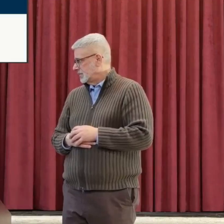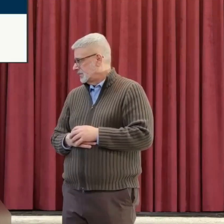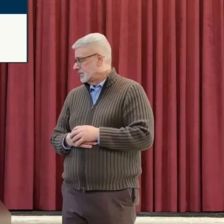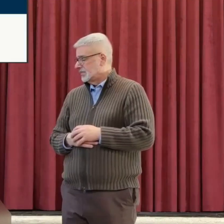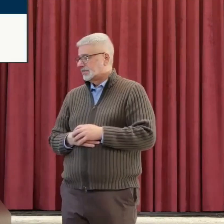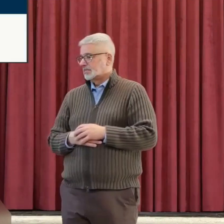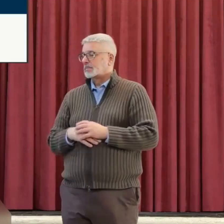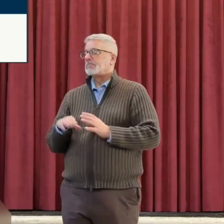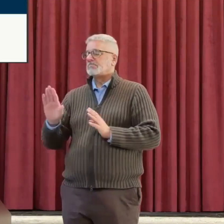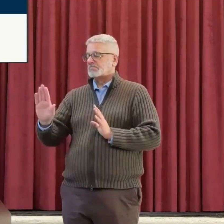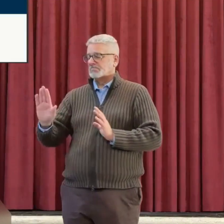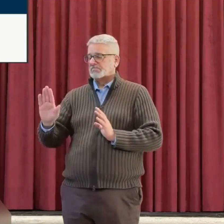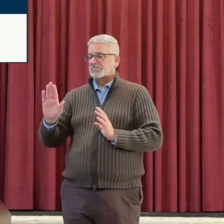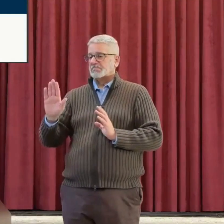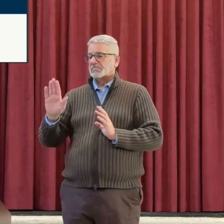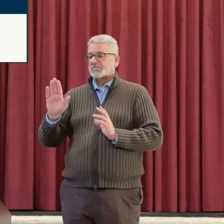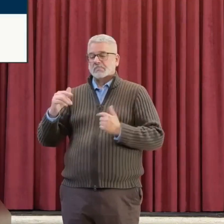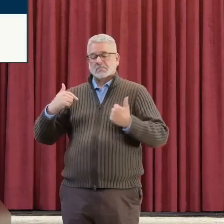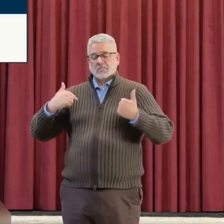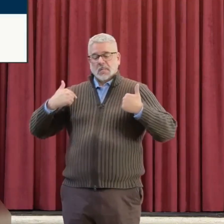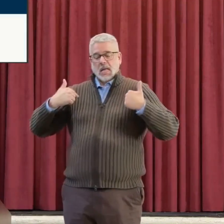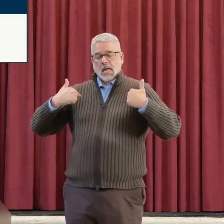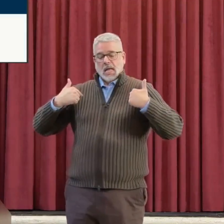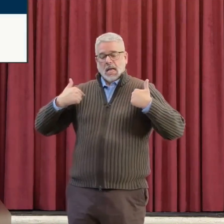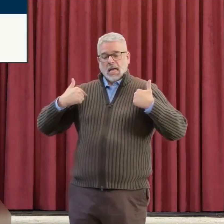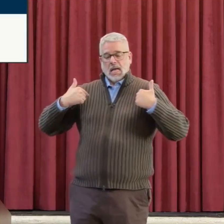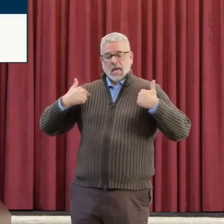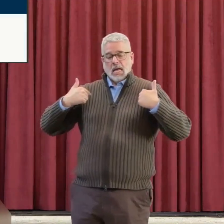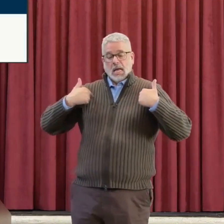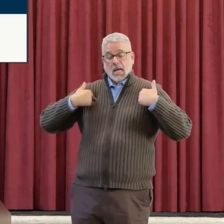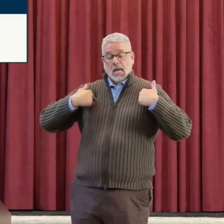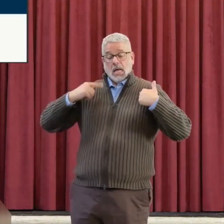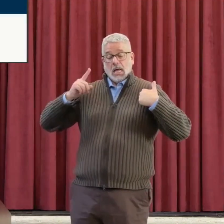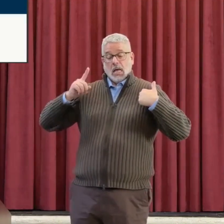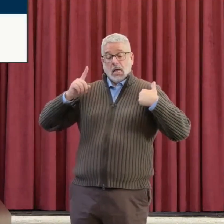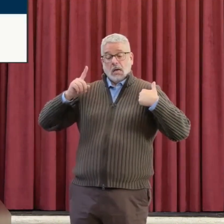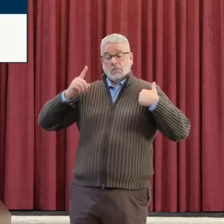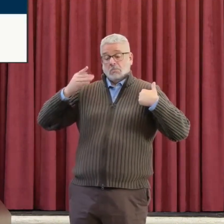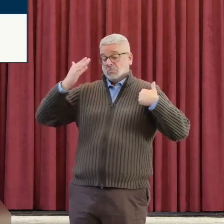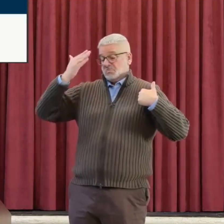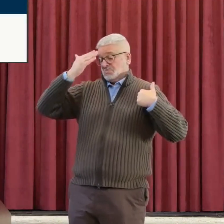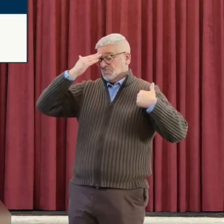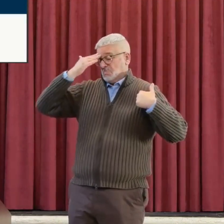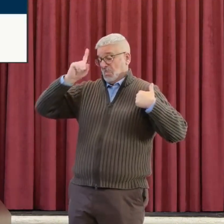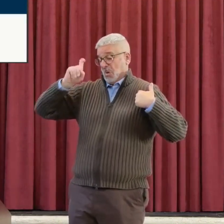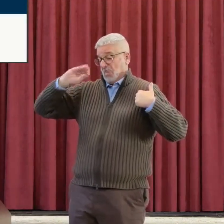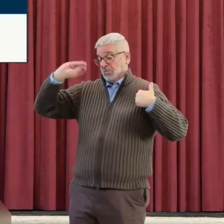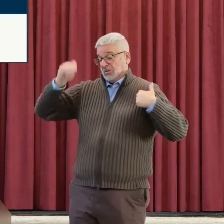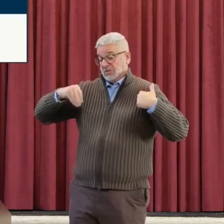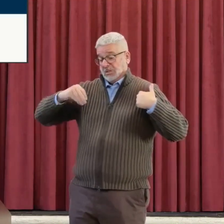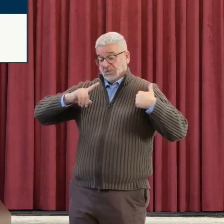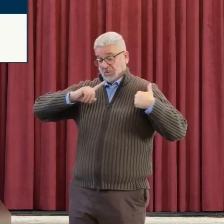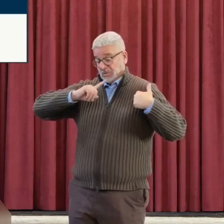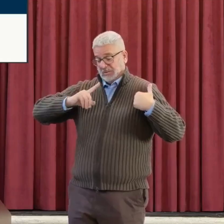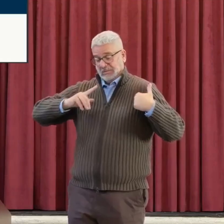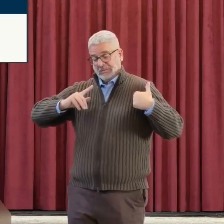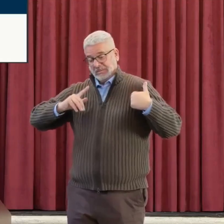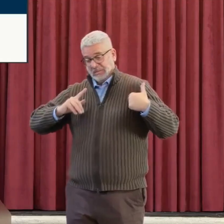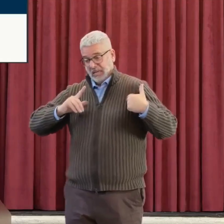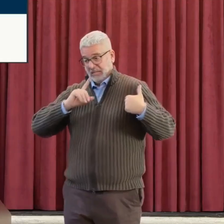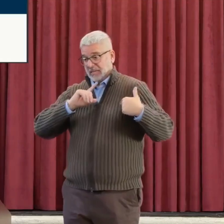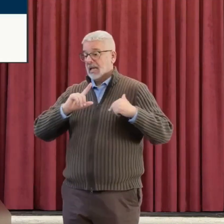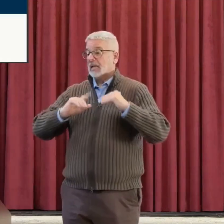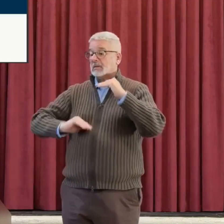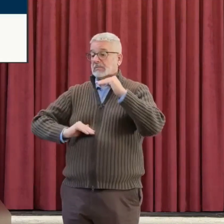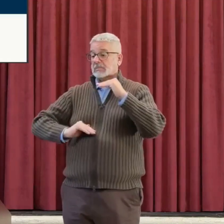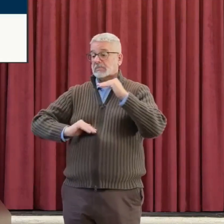I thought, you know, I am not 100% sure, but I thought